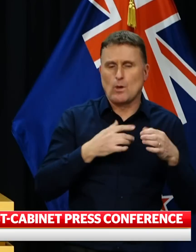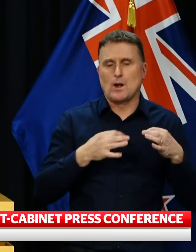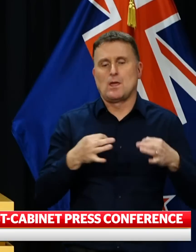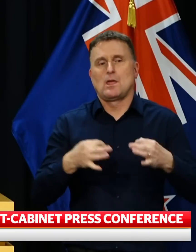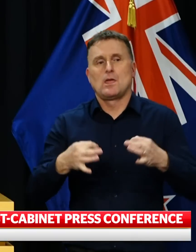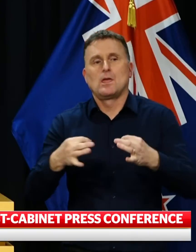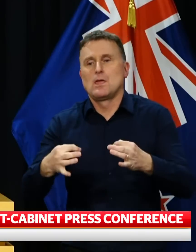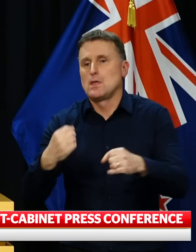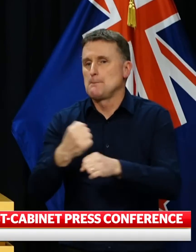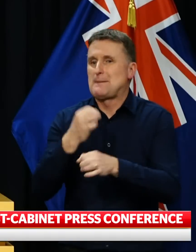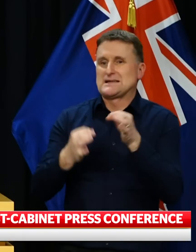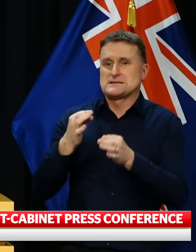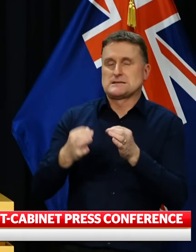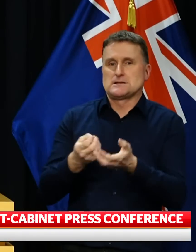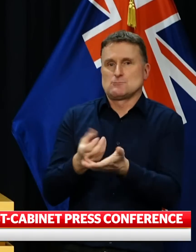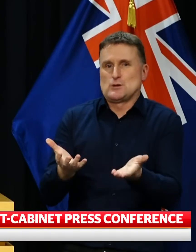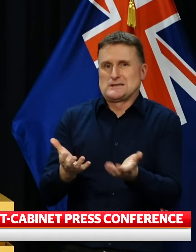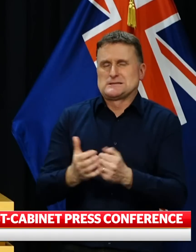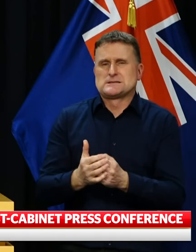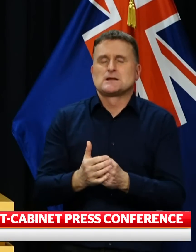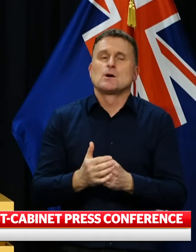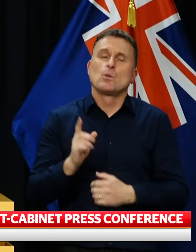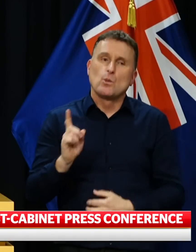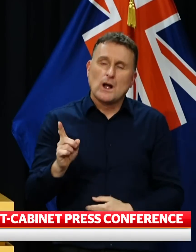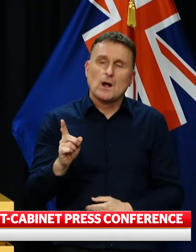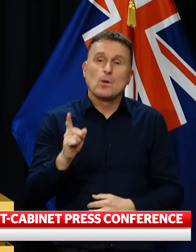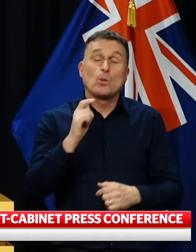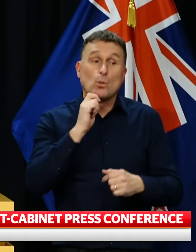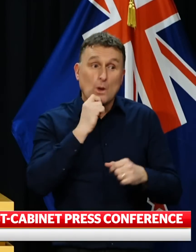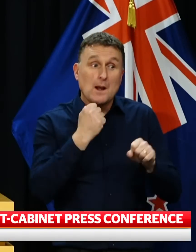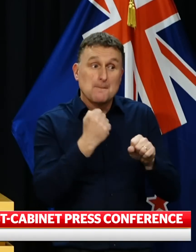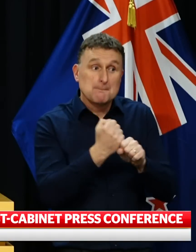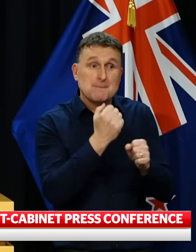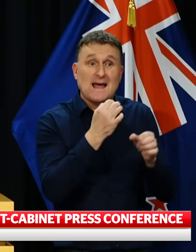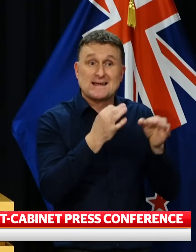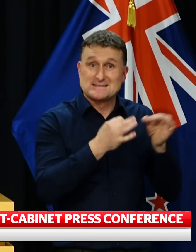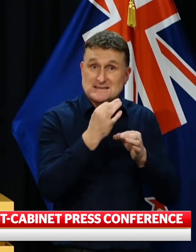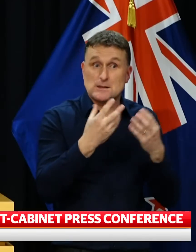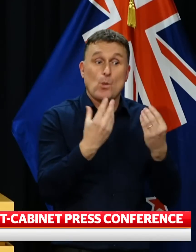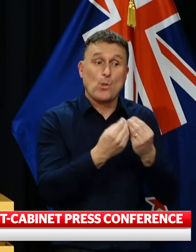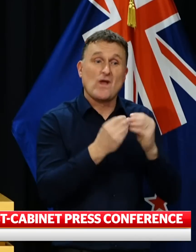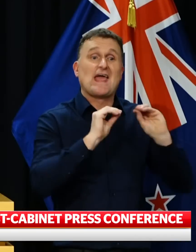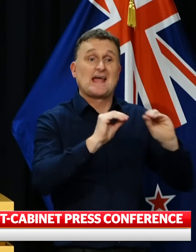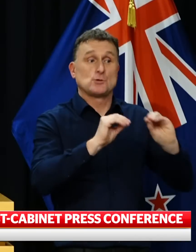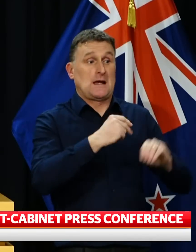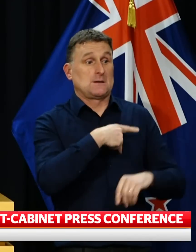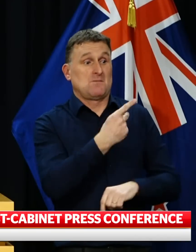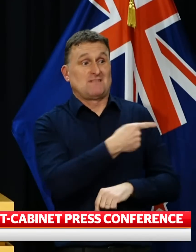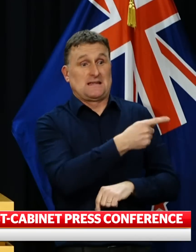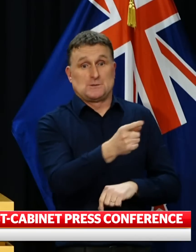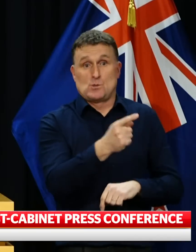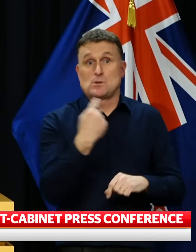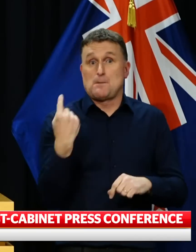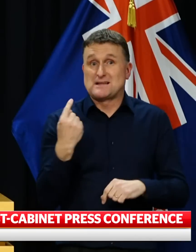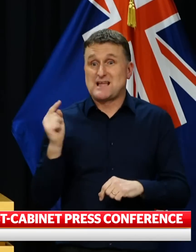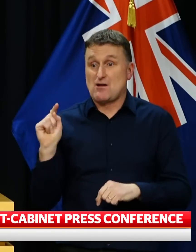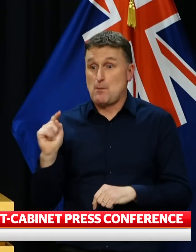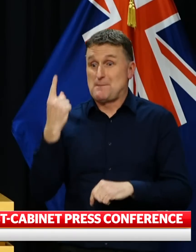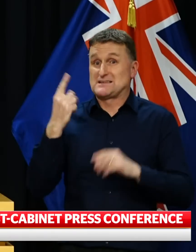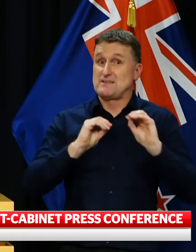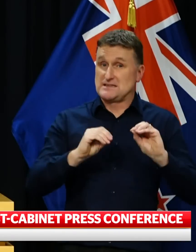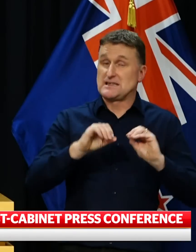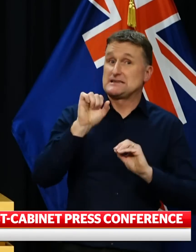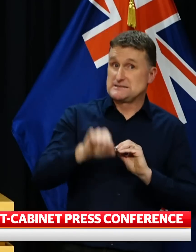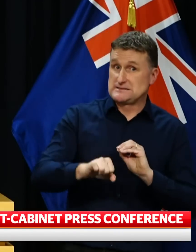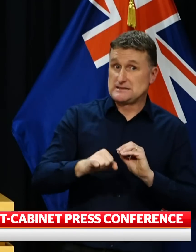opposition that we would develop something in conjunction with the education professions. That's what we've been working on doing. I made the call as Minister of Education